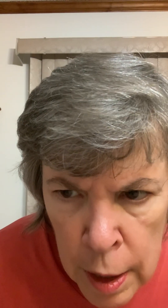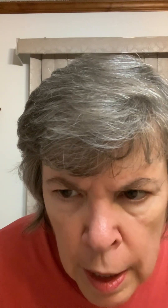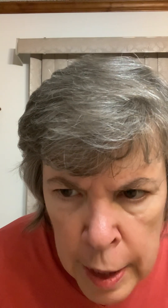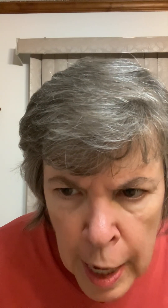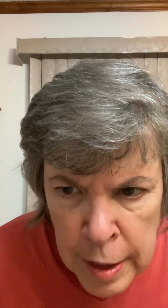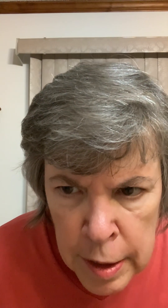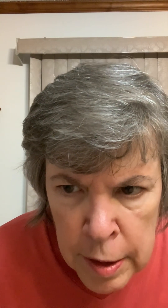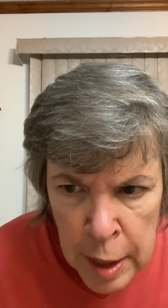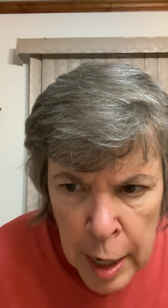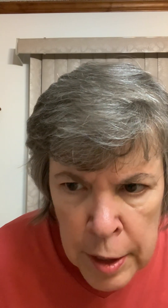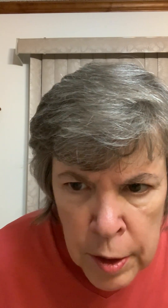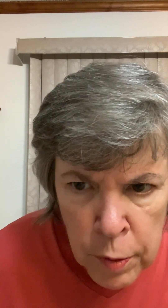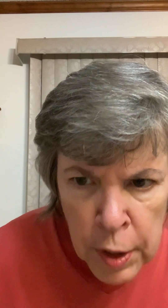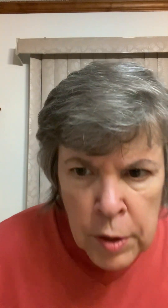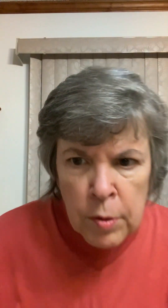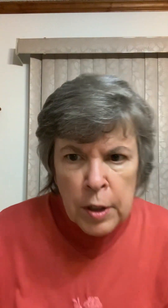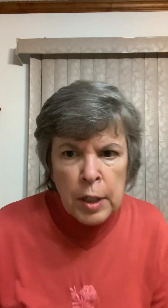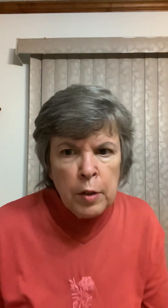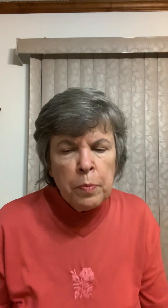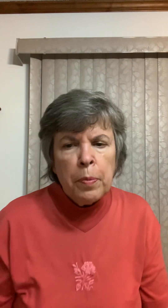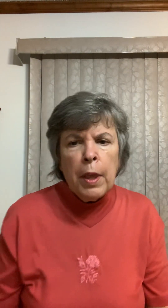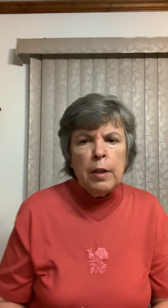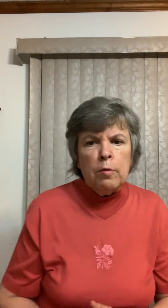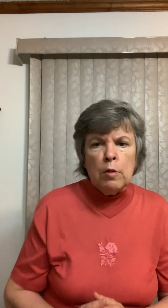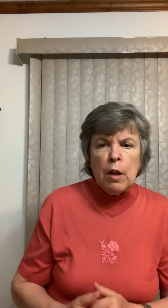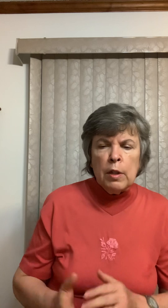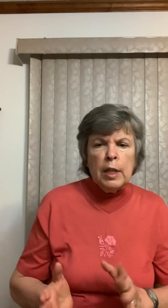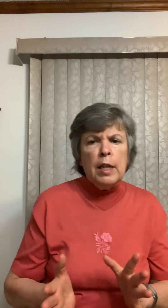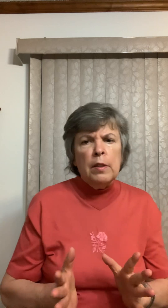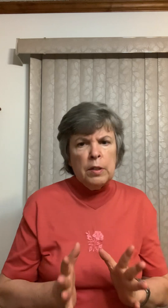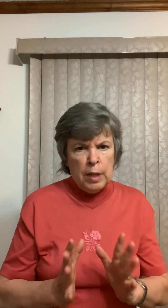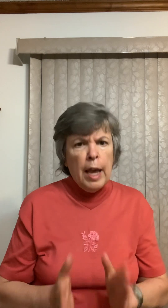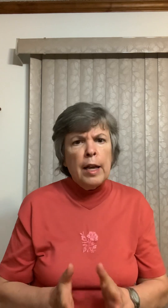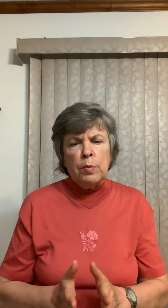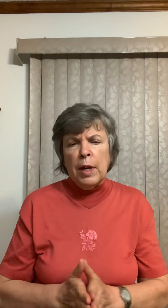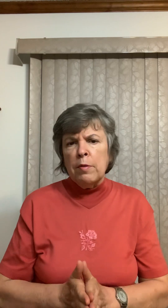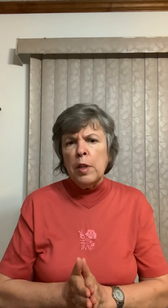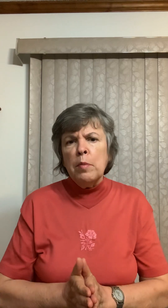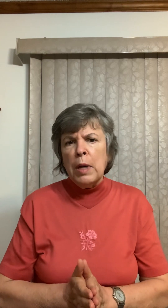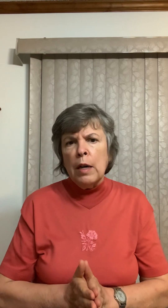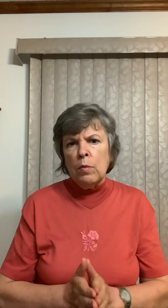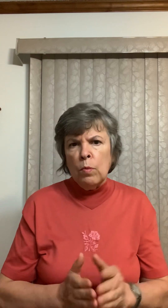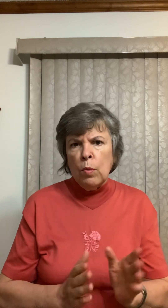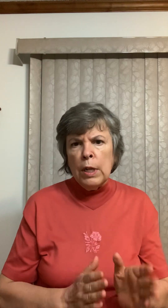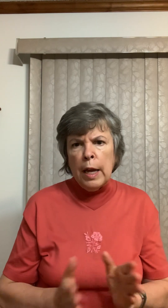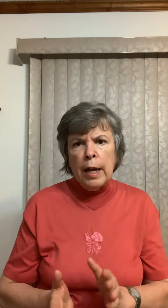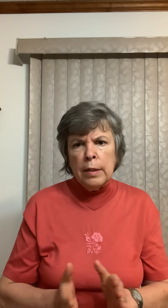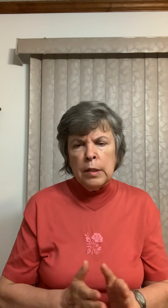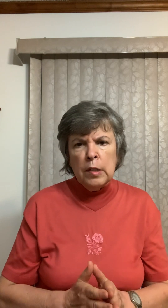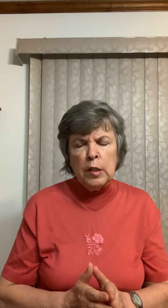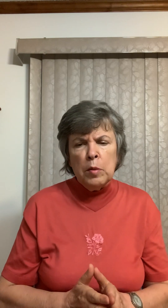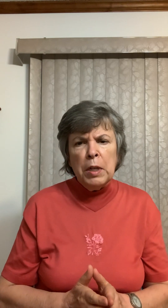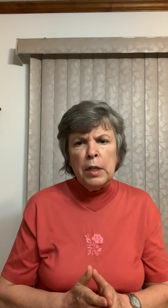And as he stands in victory. Now, again, this as, we have to think about what as does this mean, and